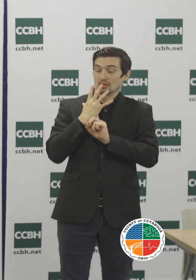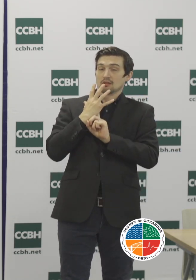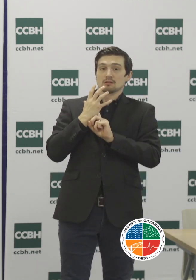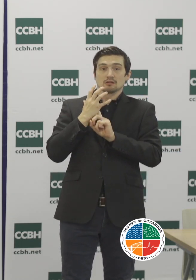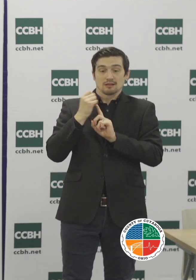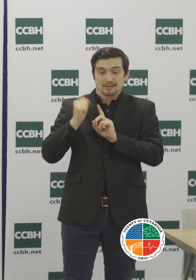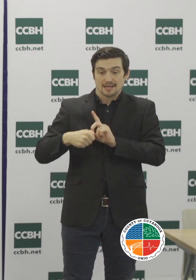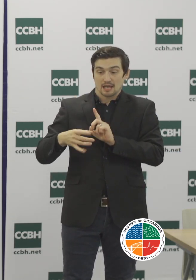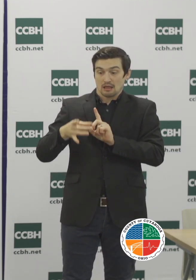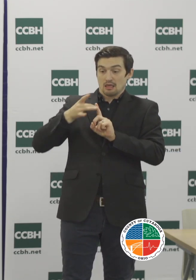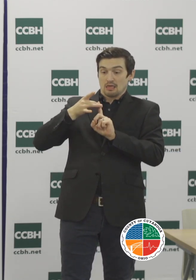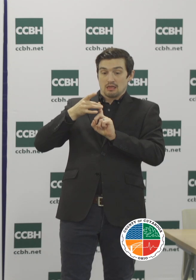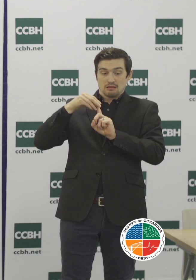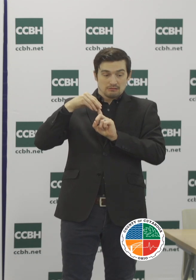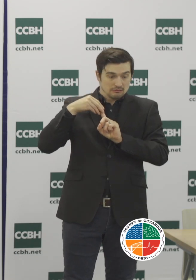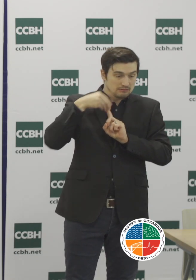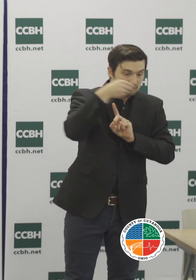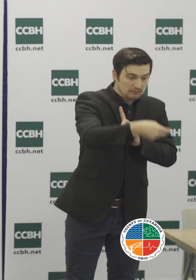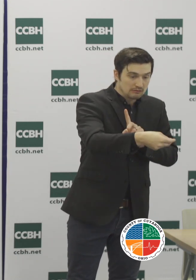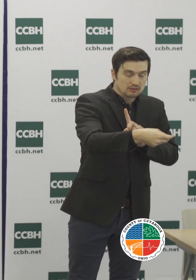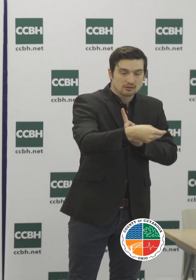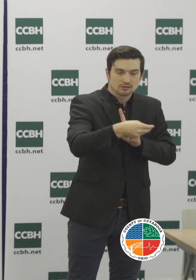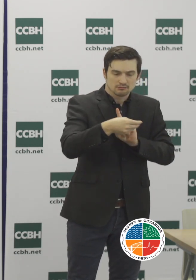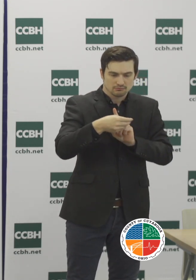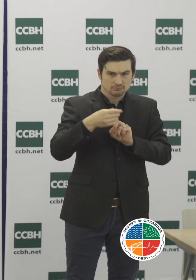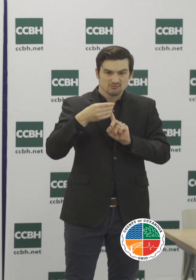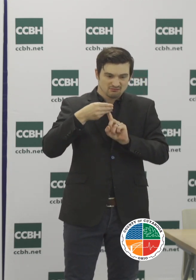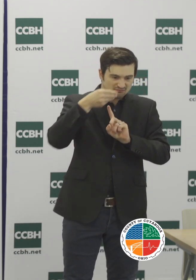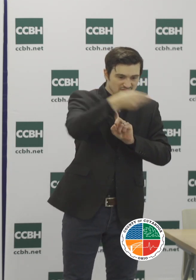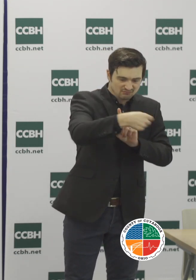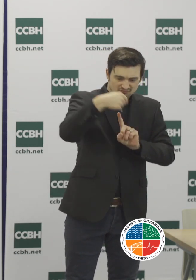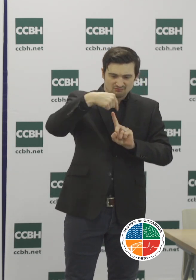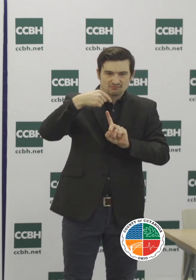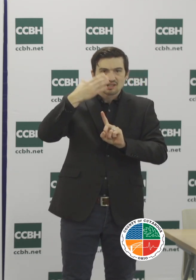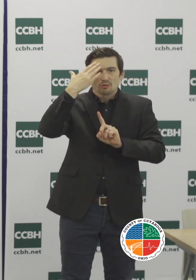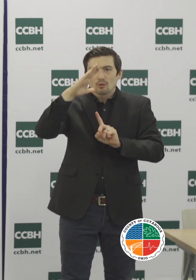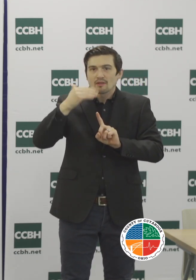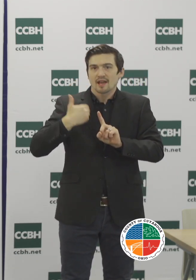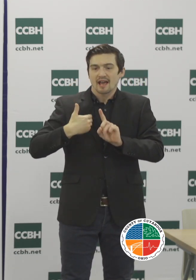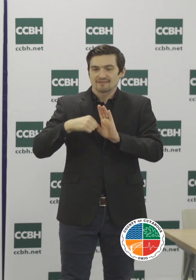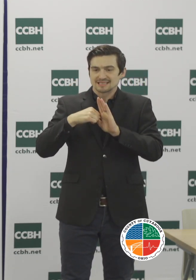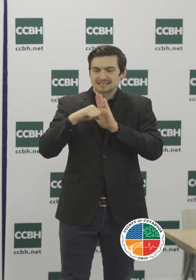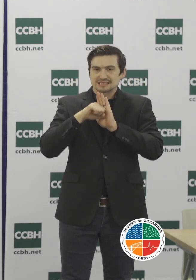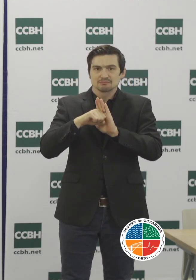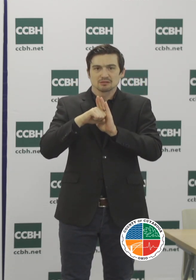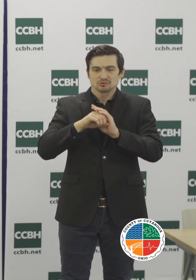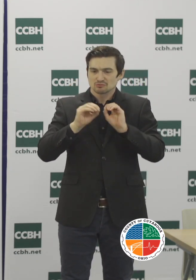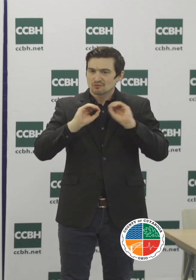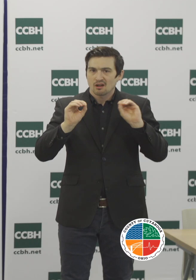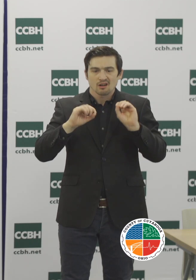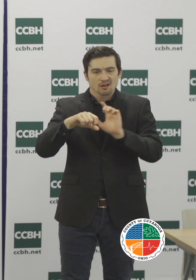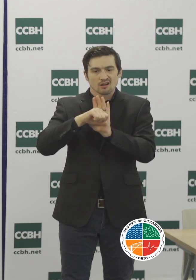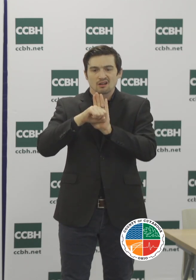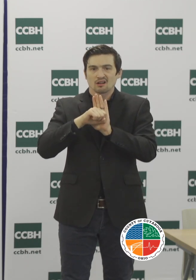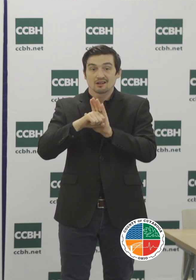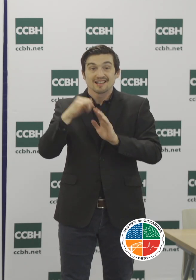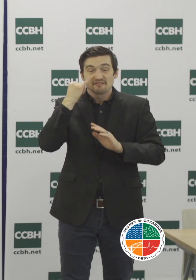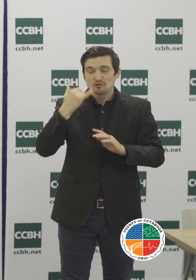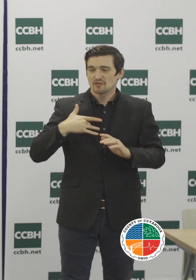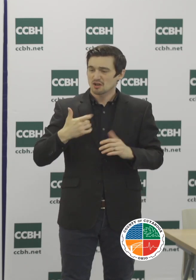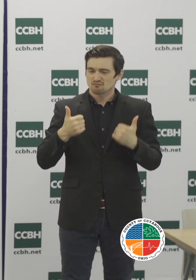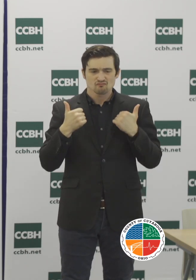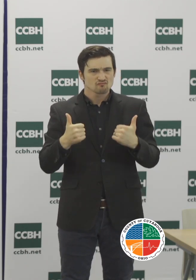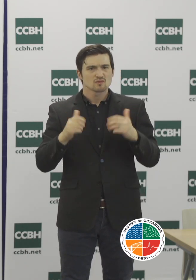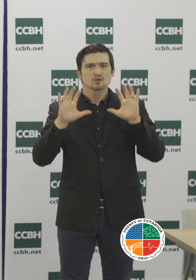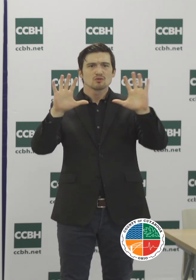virus without even having any symptoms, without even knowing that they have the virus themselves. So even if you feel great